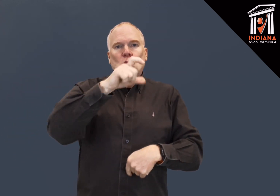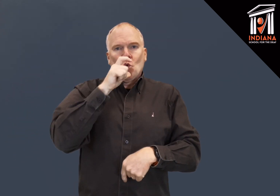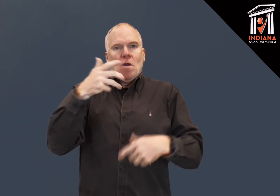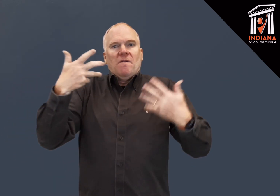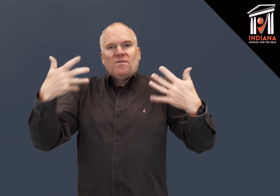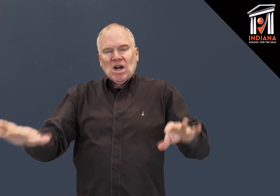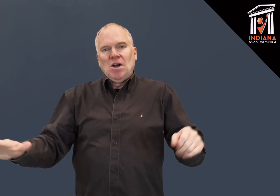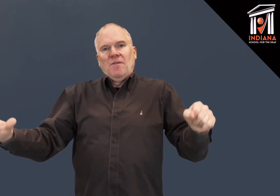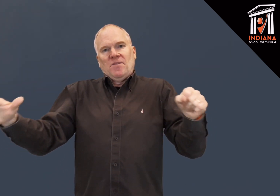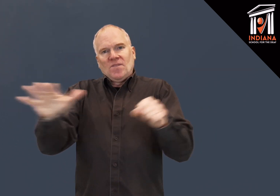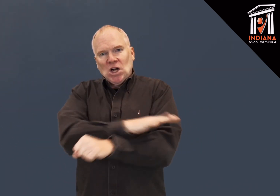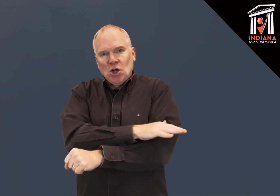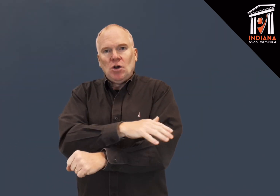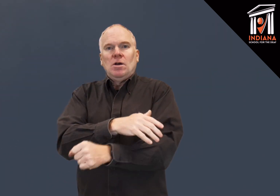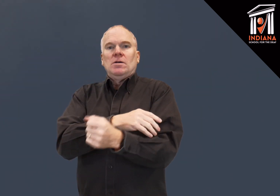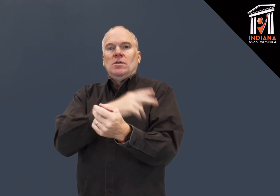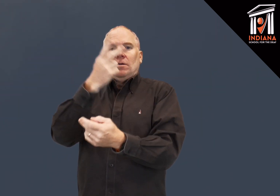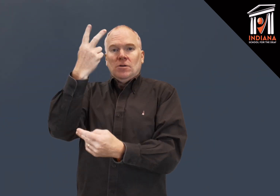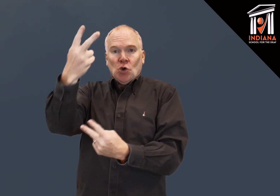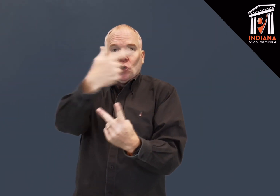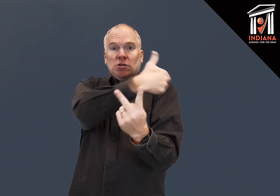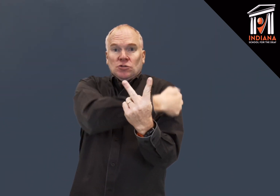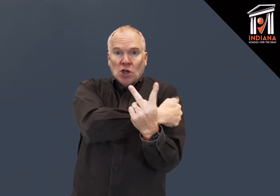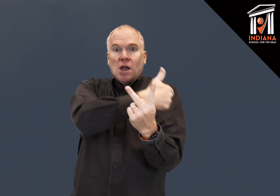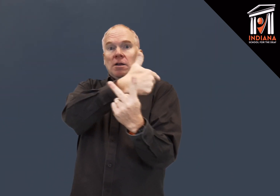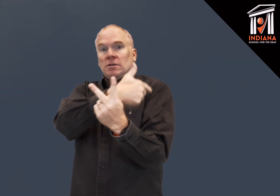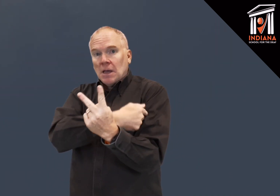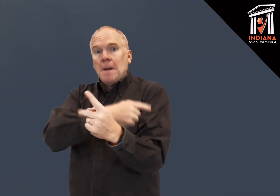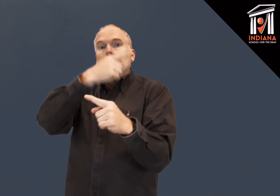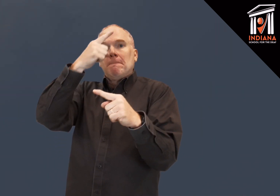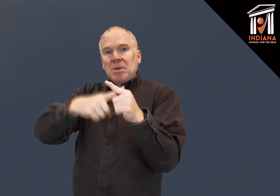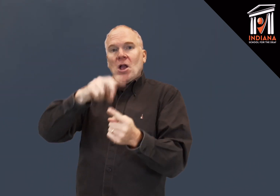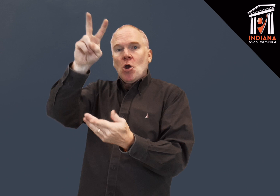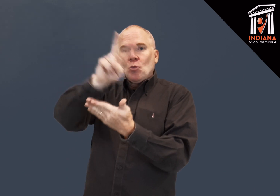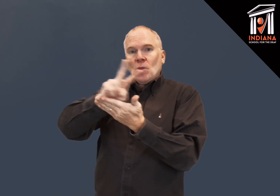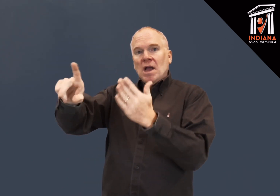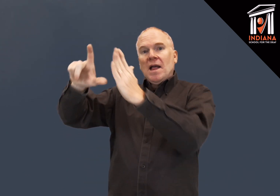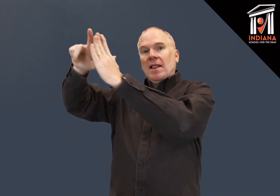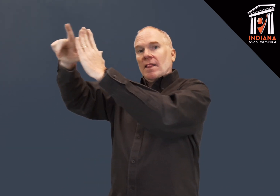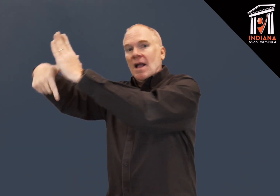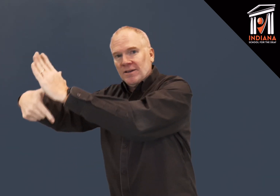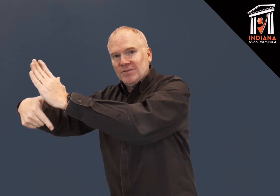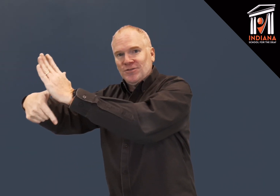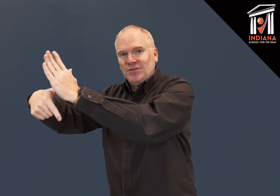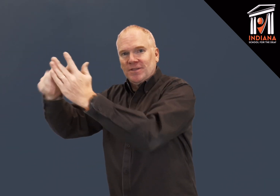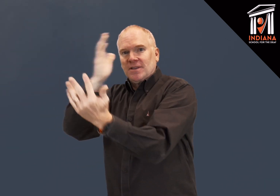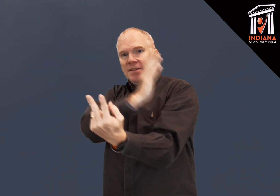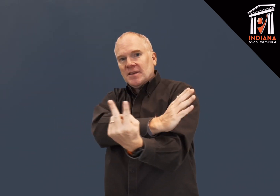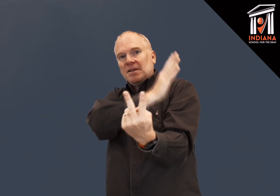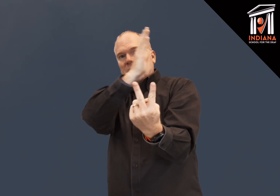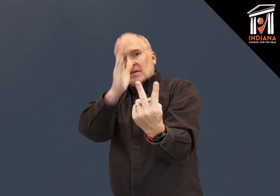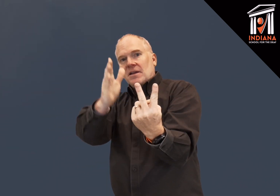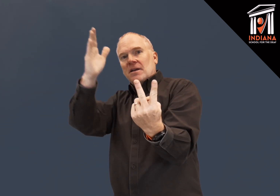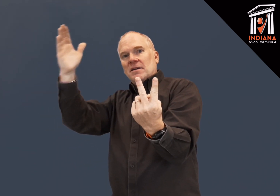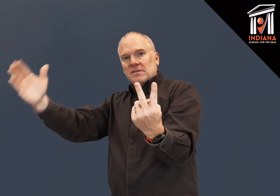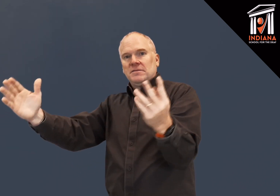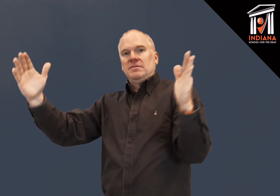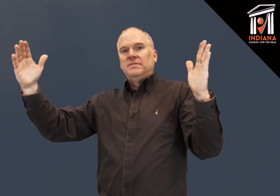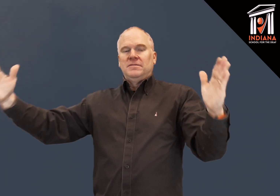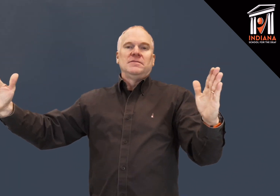vaccinated. It is completely safe for us all to remove our masks and interact and have a good time together if they have had both rounds of the shots and had